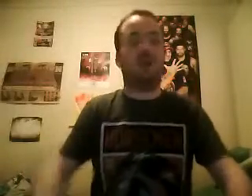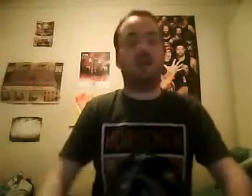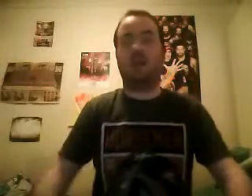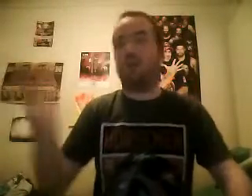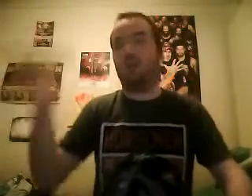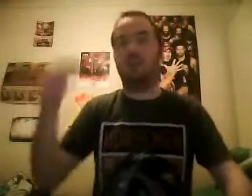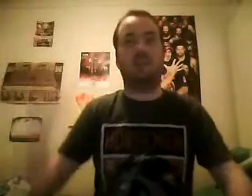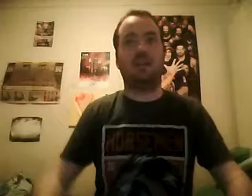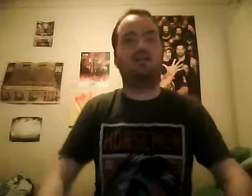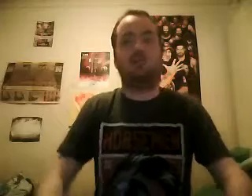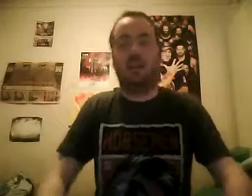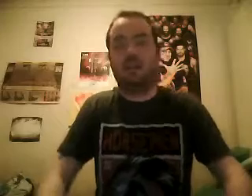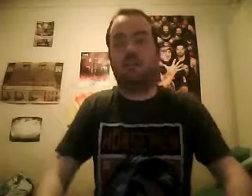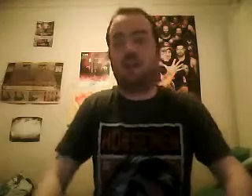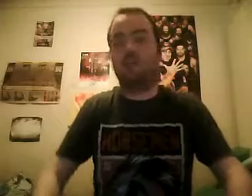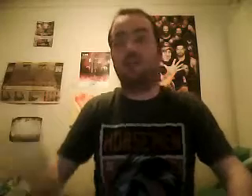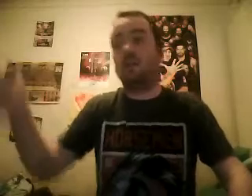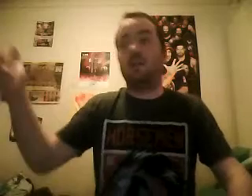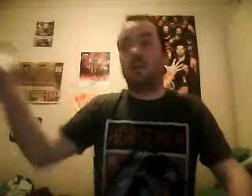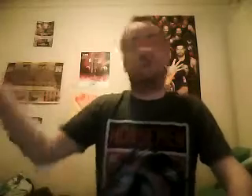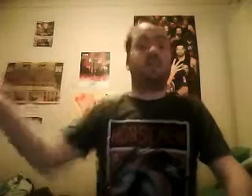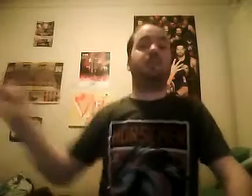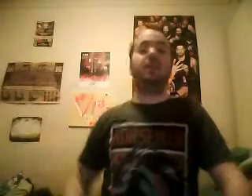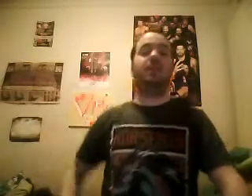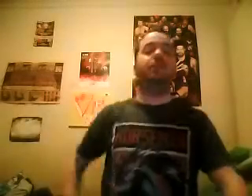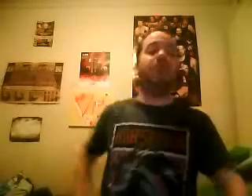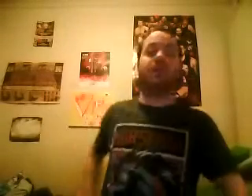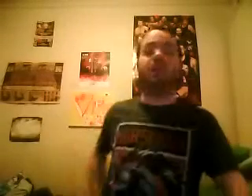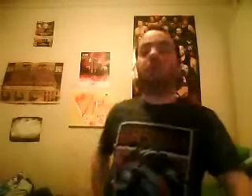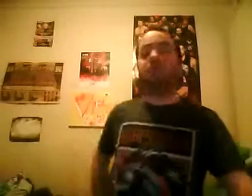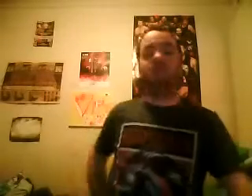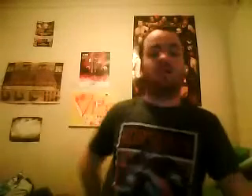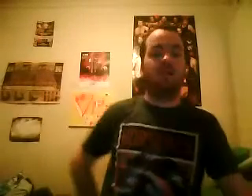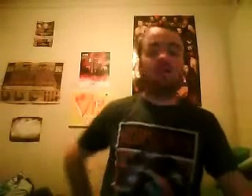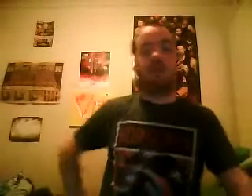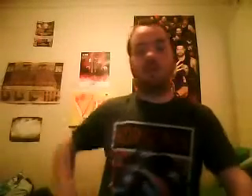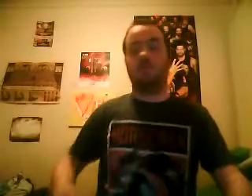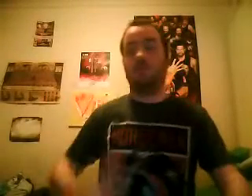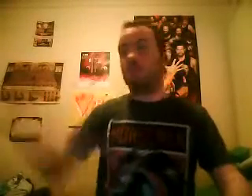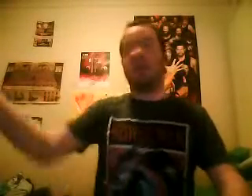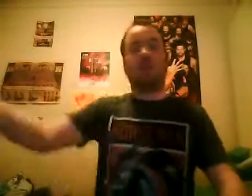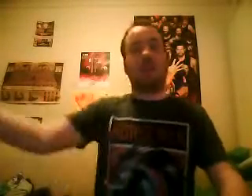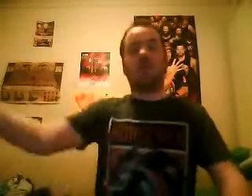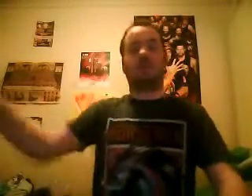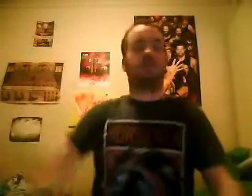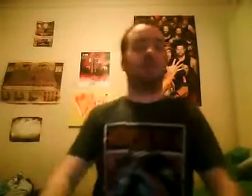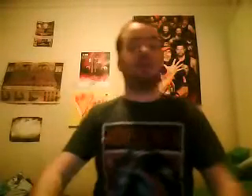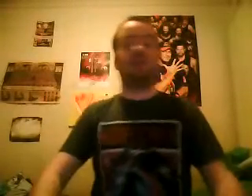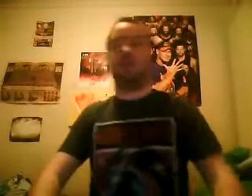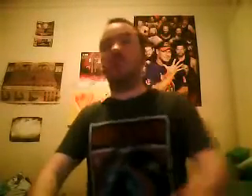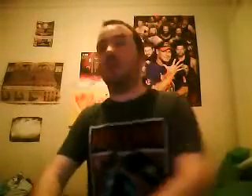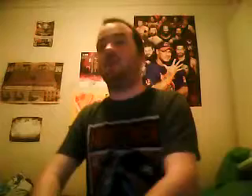that I thought he was a natural babyface, he became out a great heel. Johnny Gargano could turn out the same way one